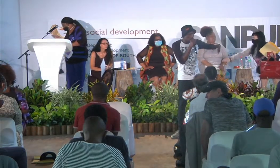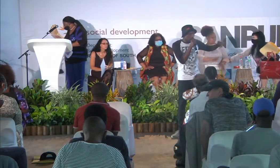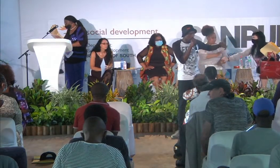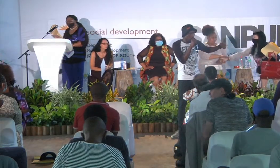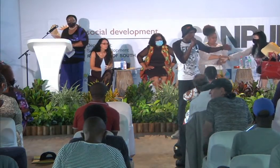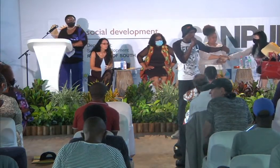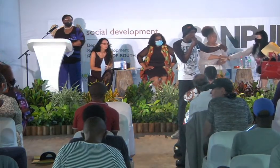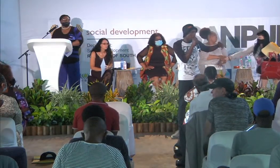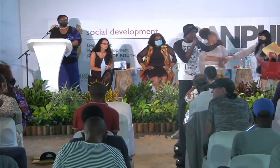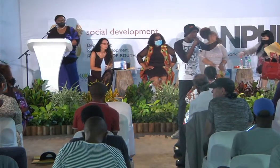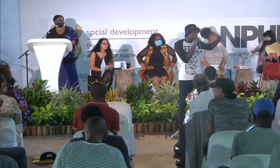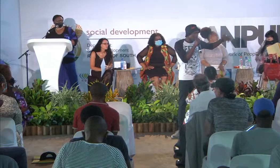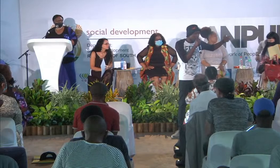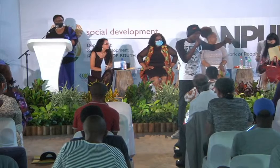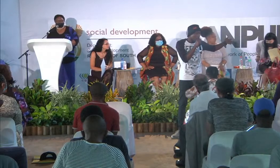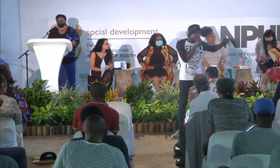zokuthi